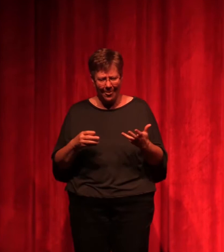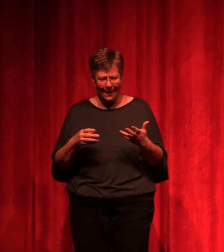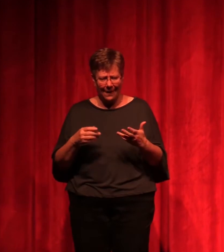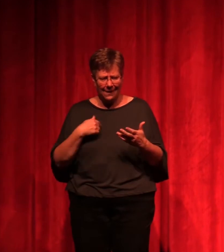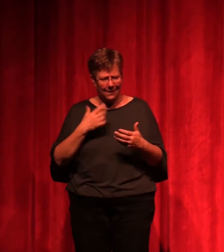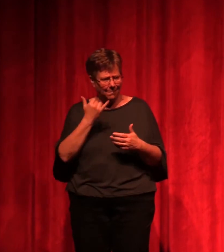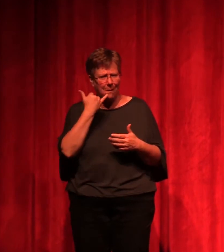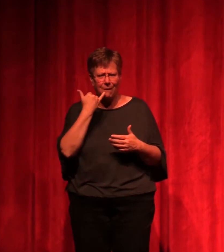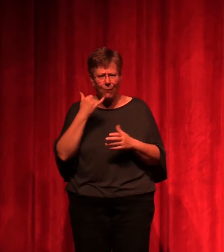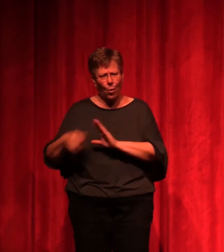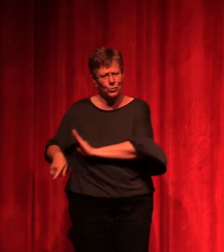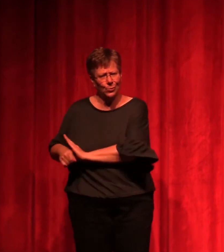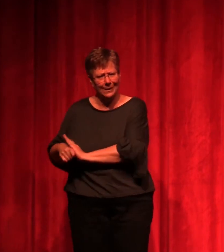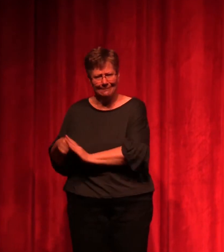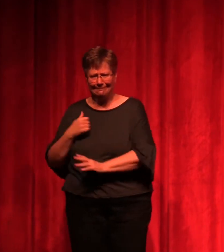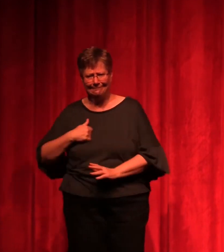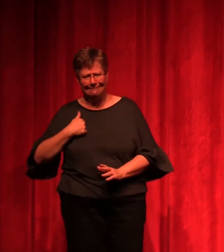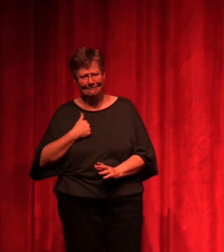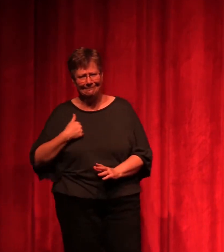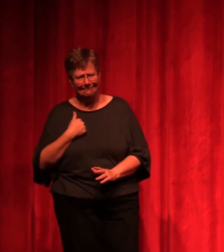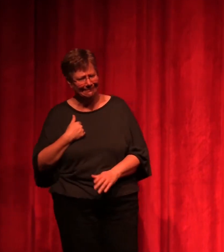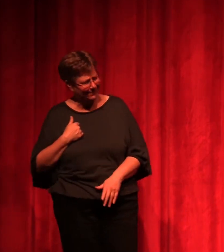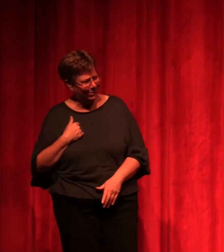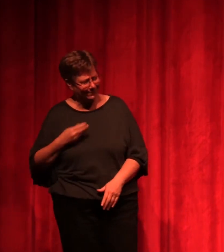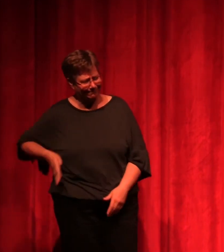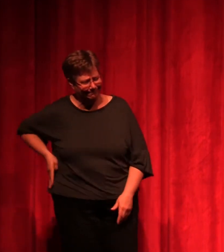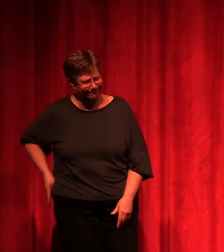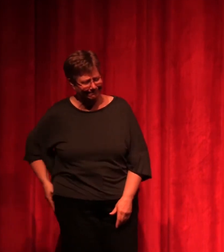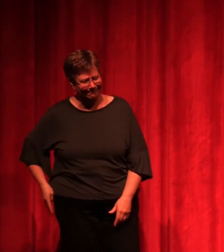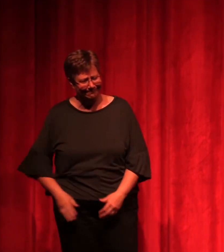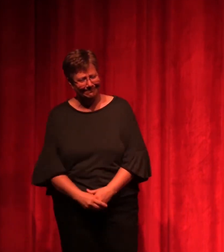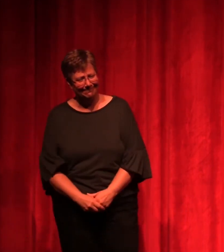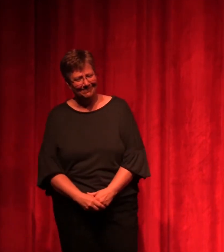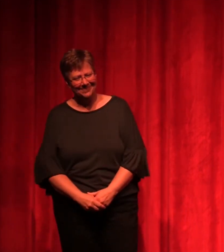boss. I got my little timer going off.